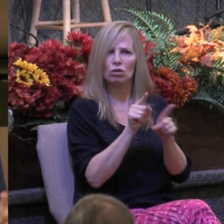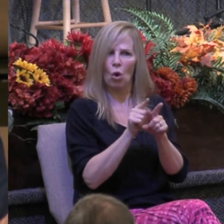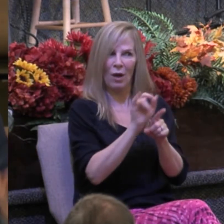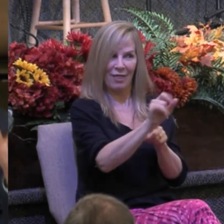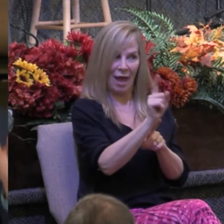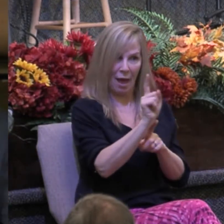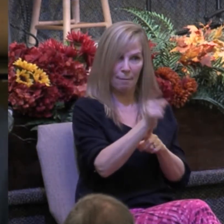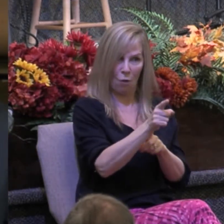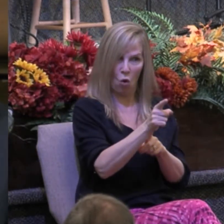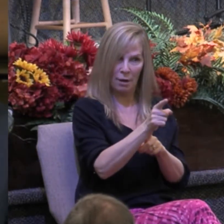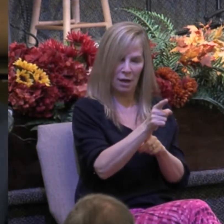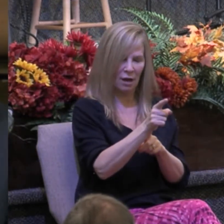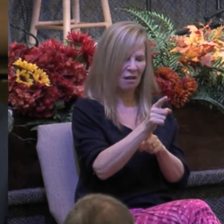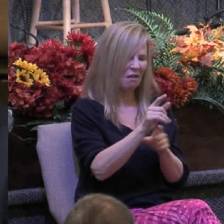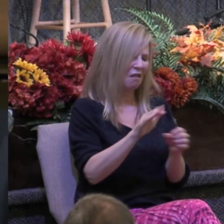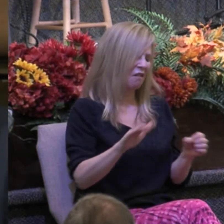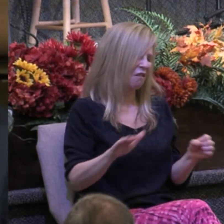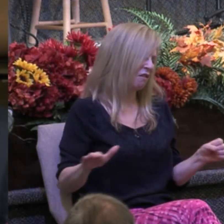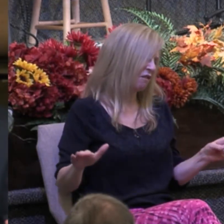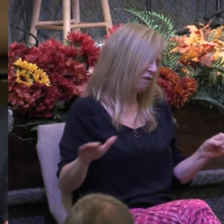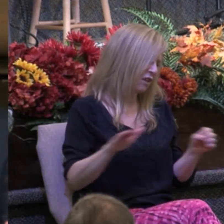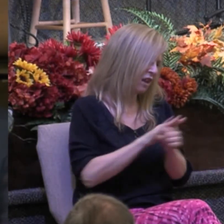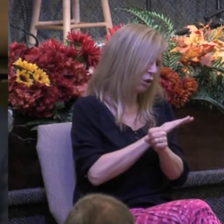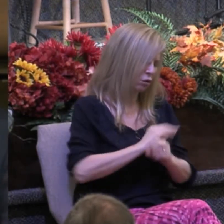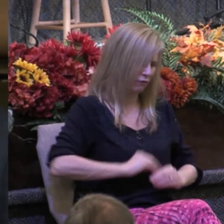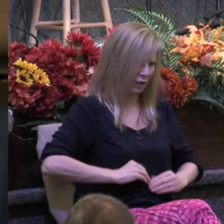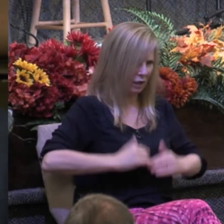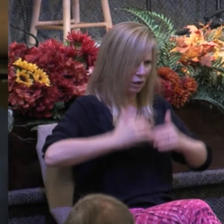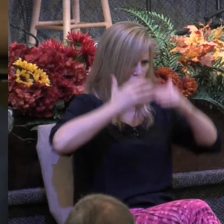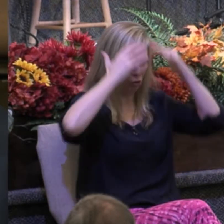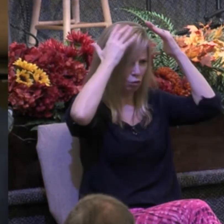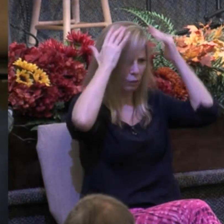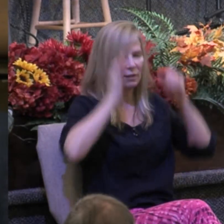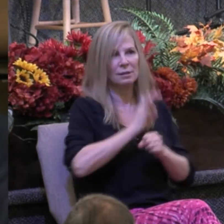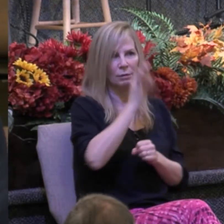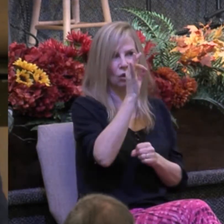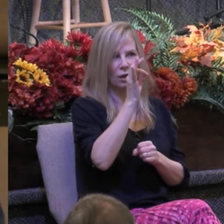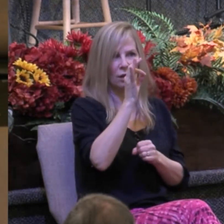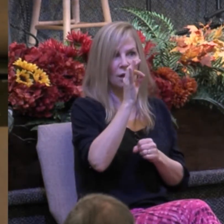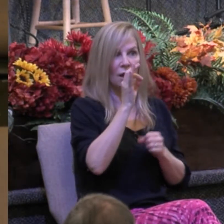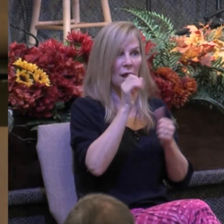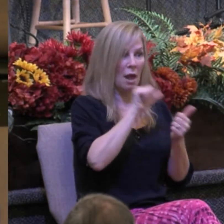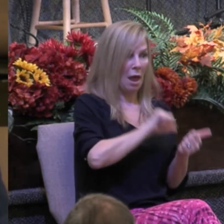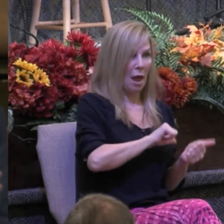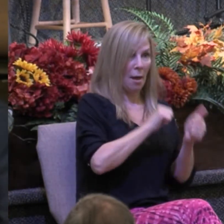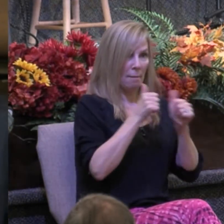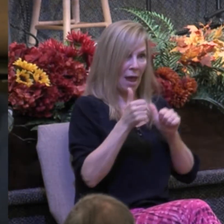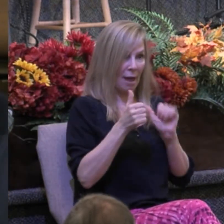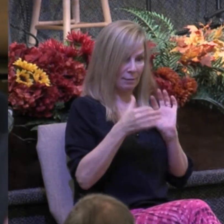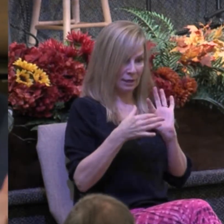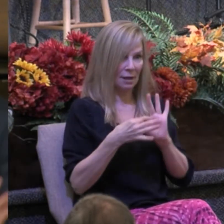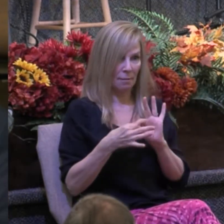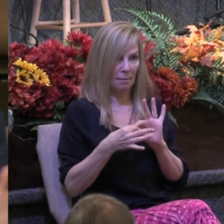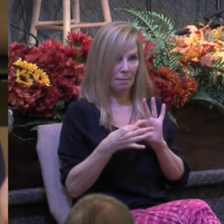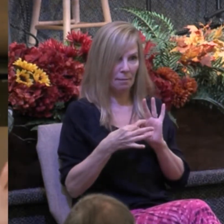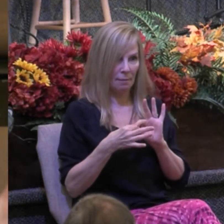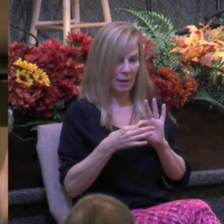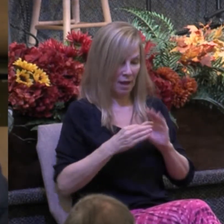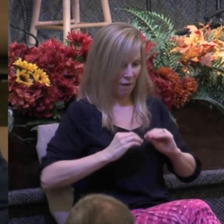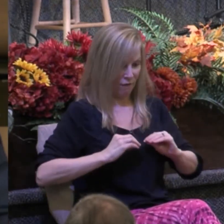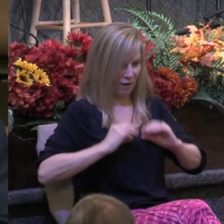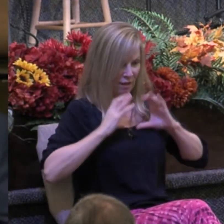moment, filled with the Spirit. Now, the baptism and the filling, in their case, happened at exactly the